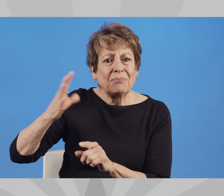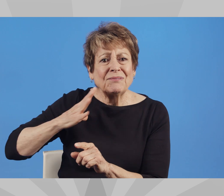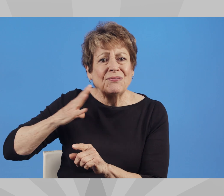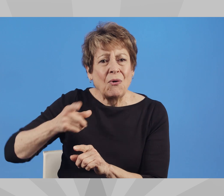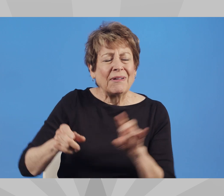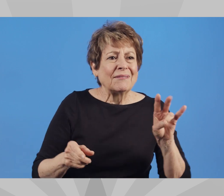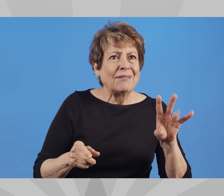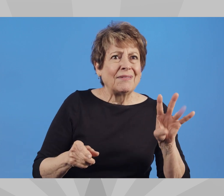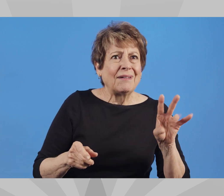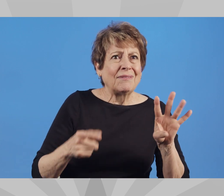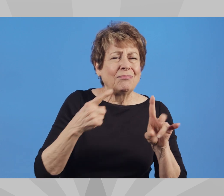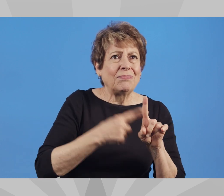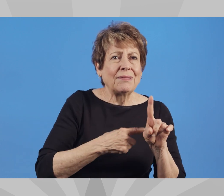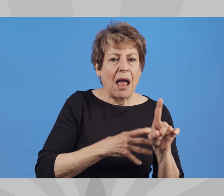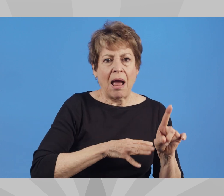$300.